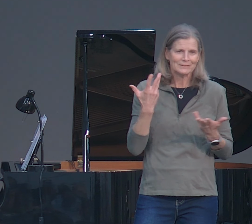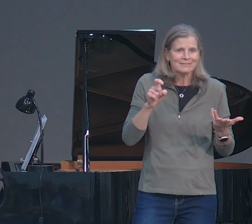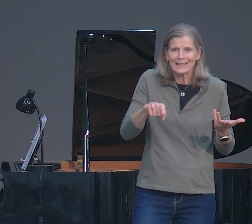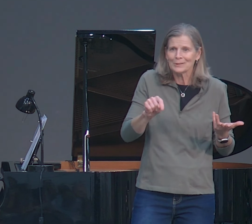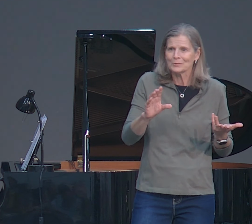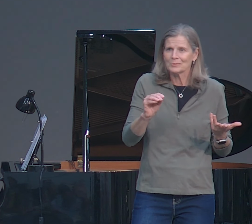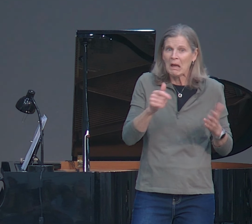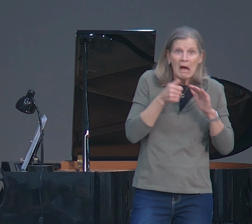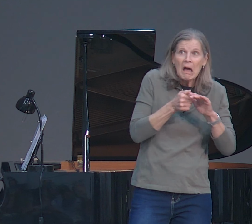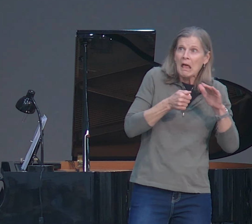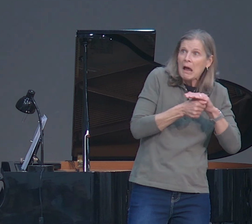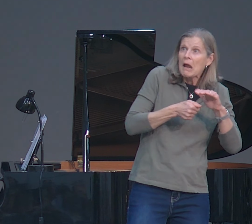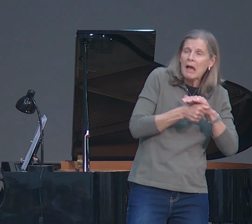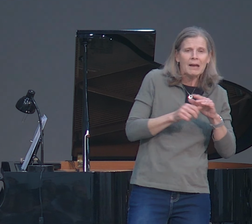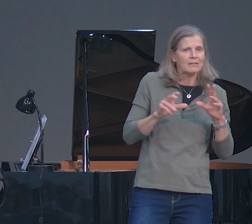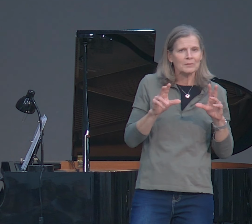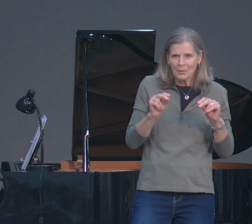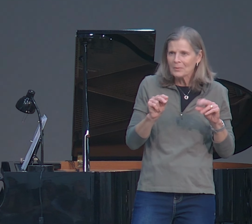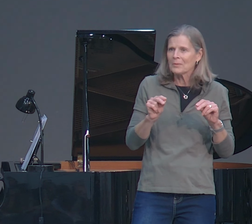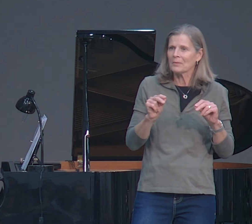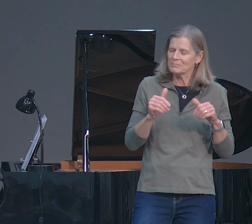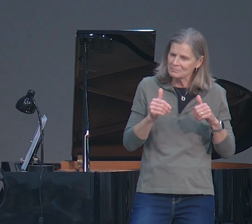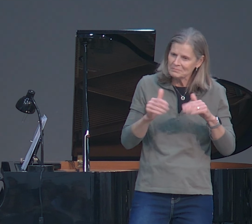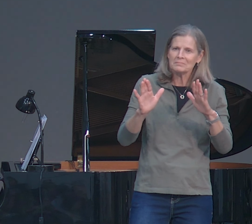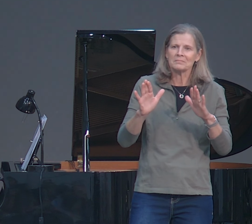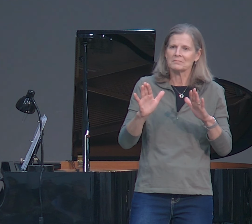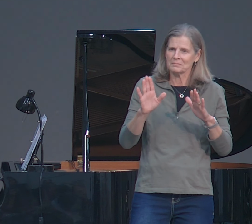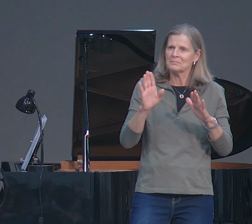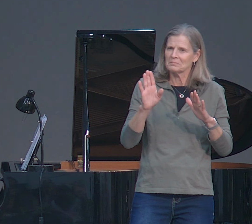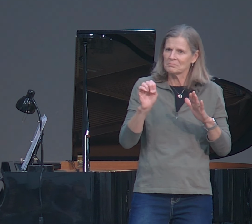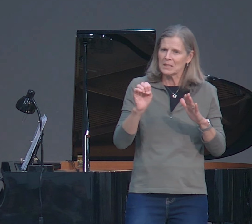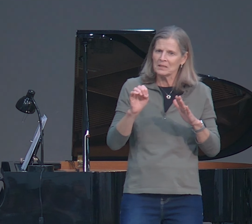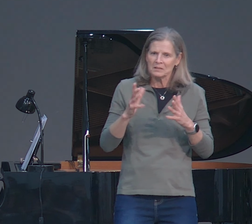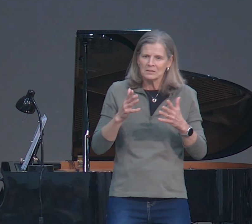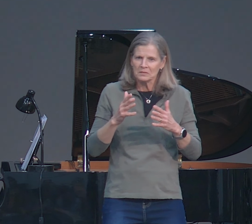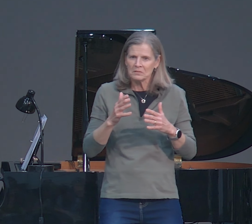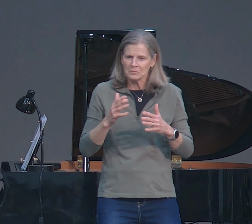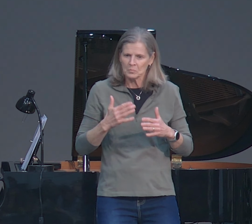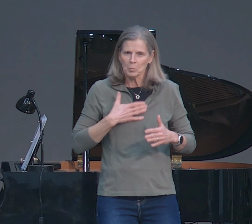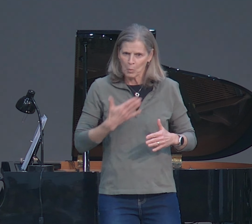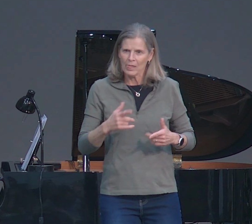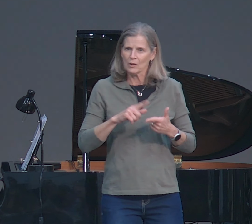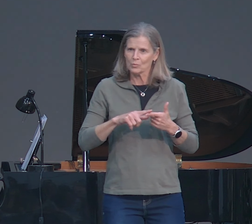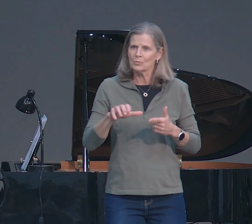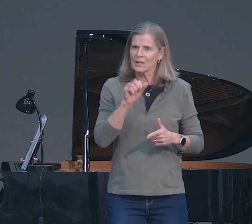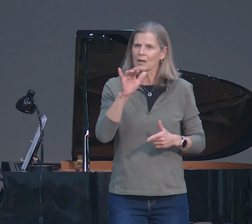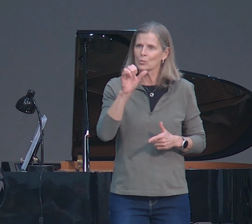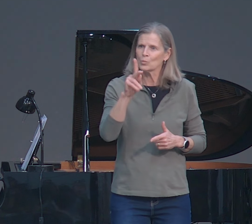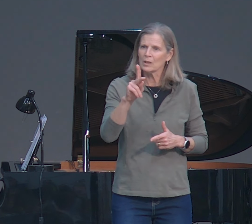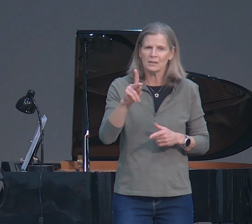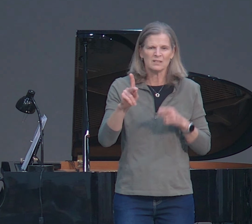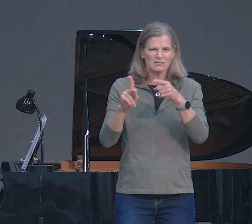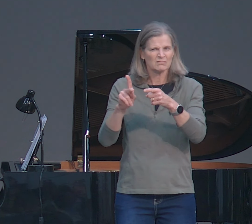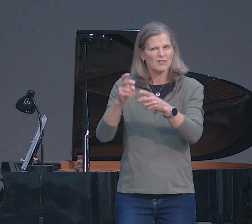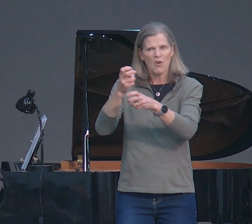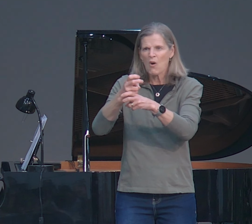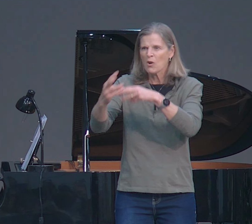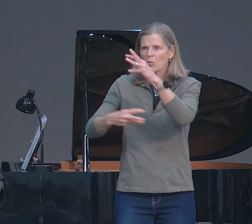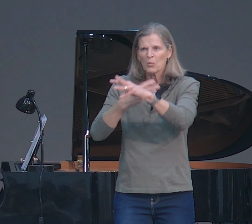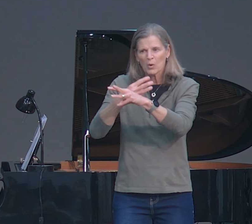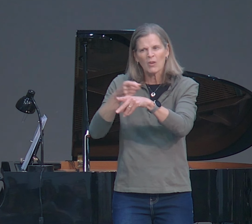Don't just hide. Don't just hide. You're going to have to be vulnerable. Taking the gospel into a hostile world is going